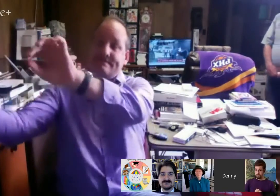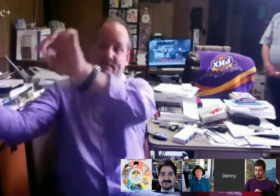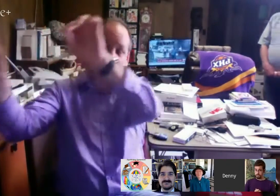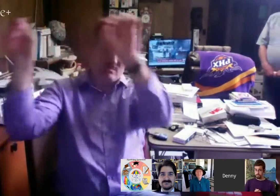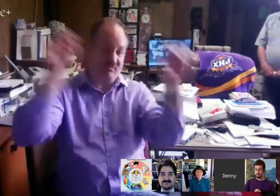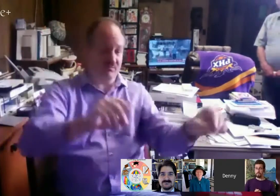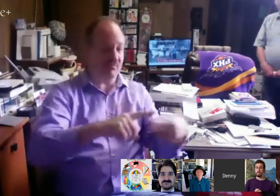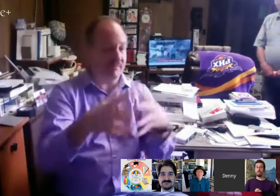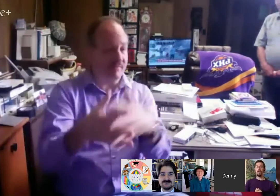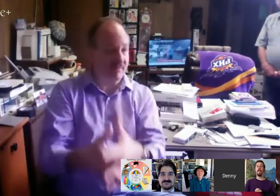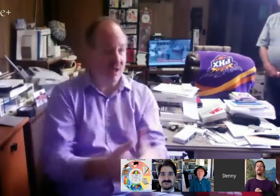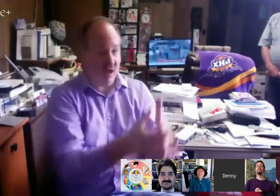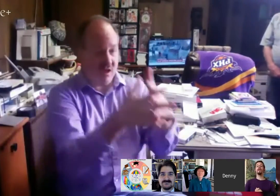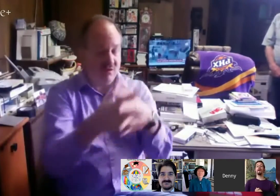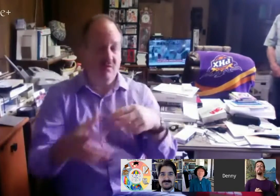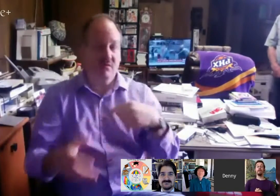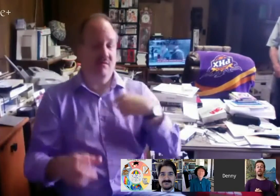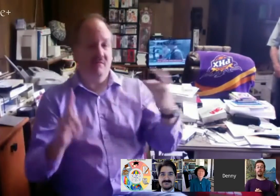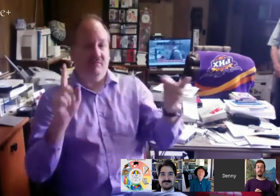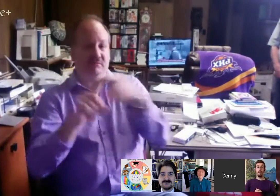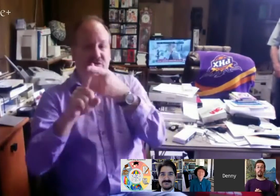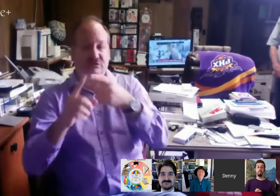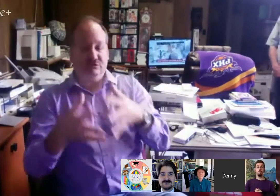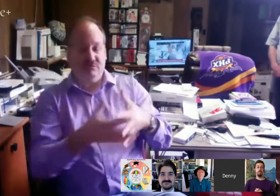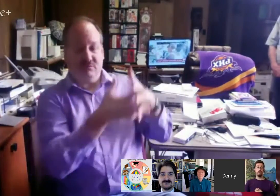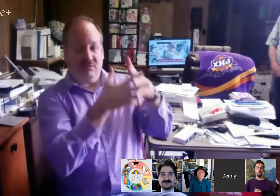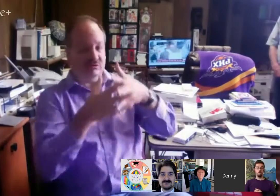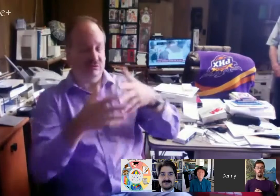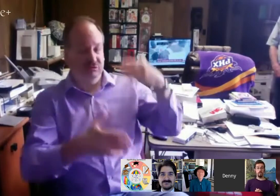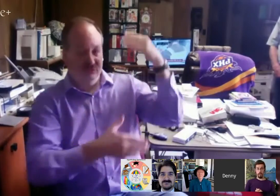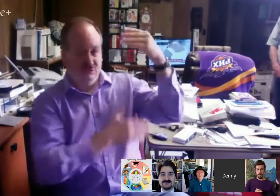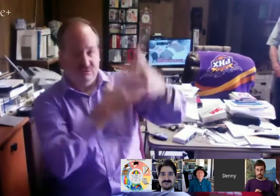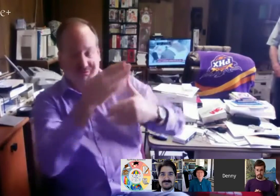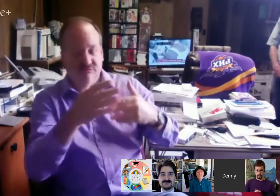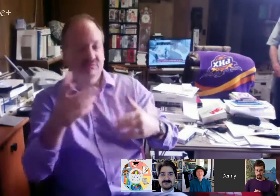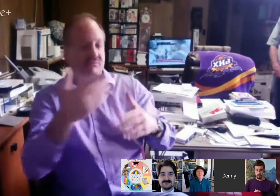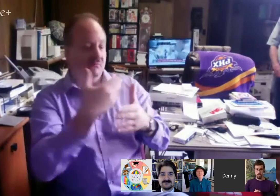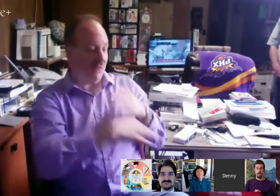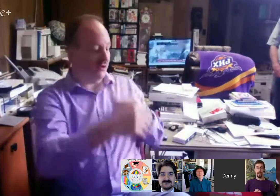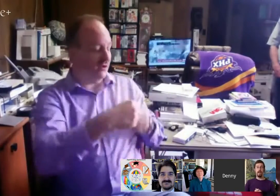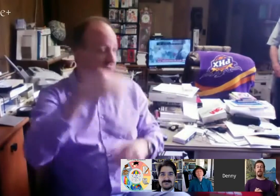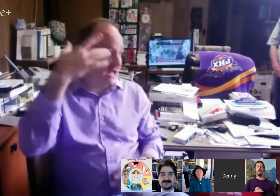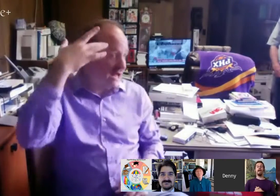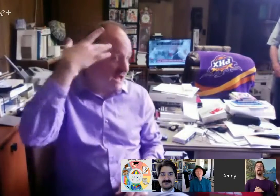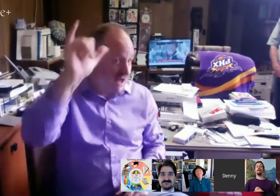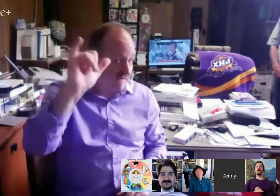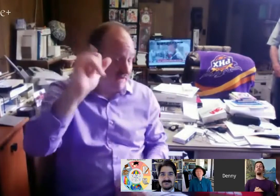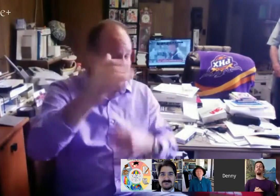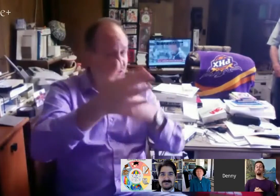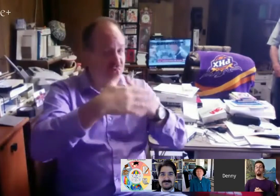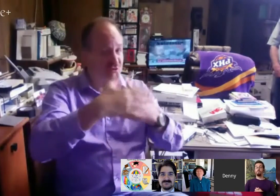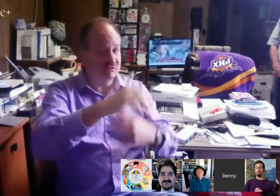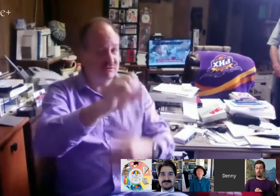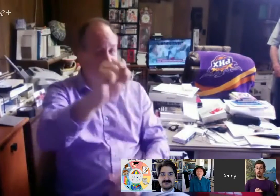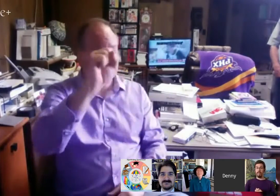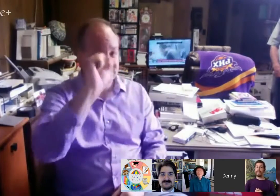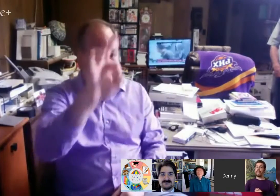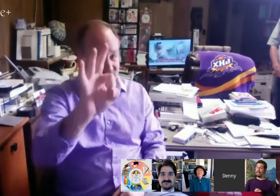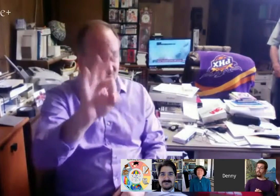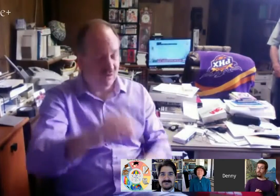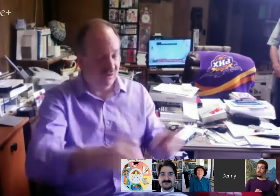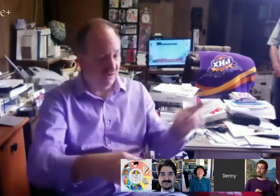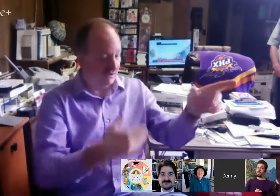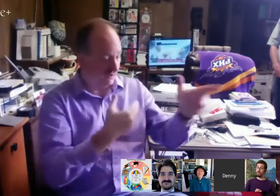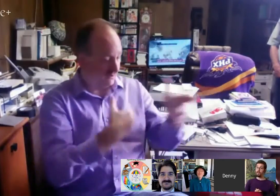Austria. They got married and moved to the U.S. And I was born